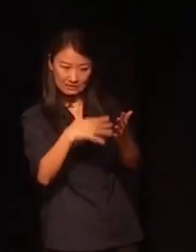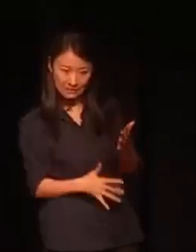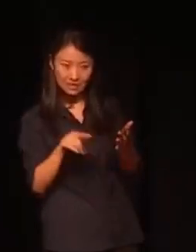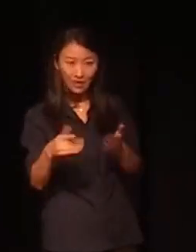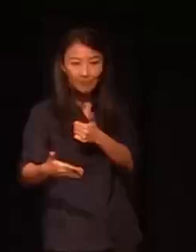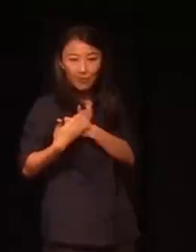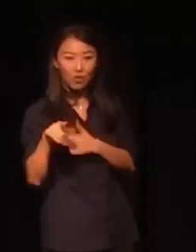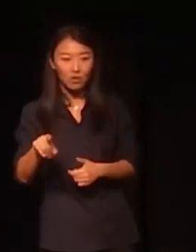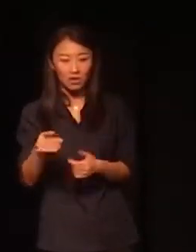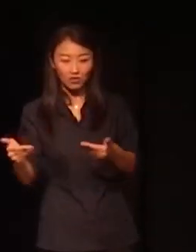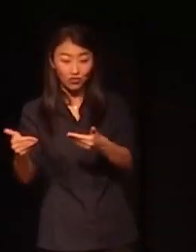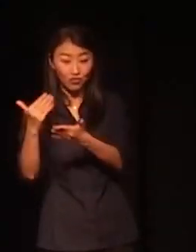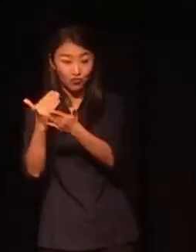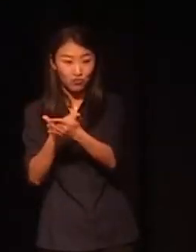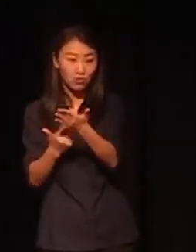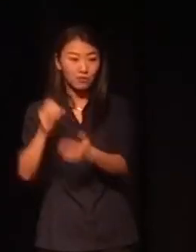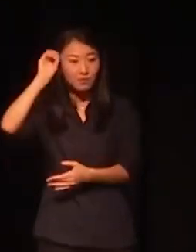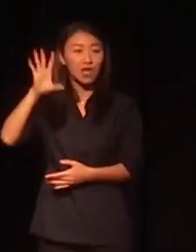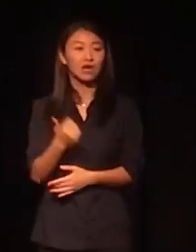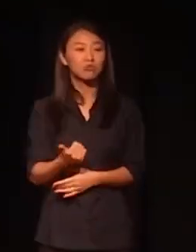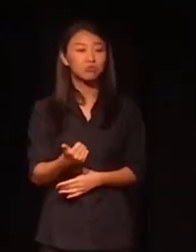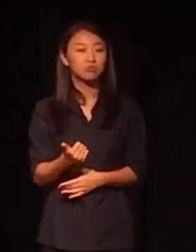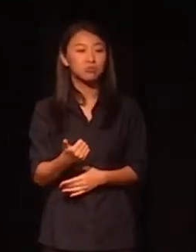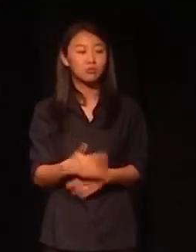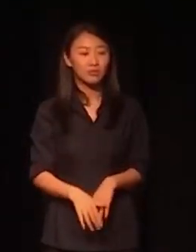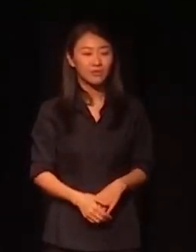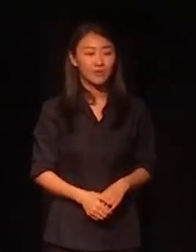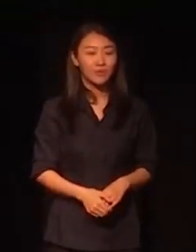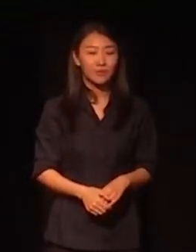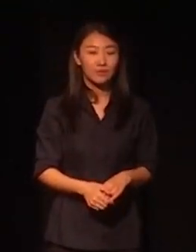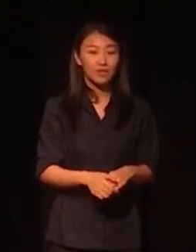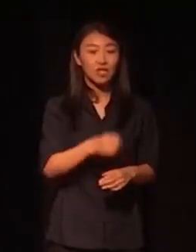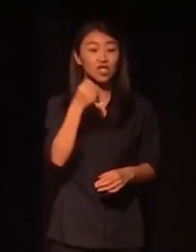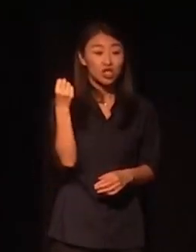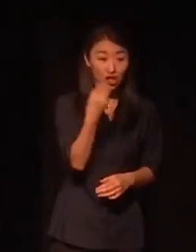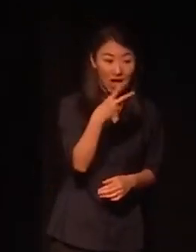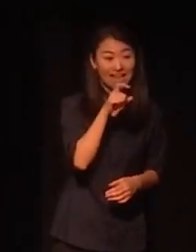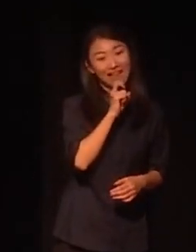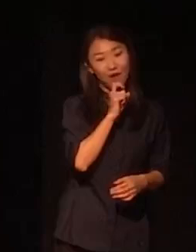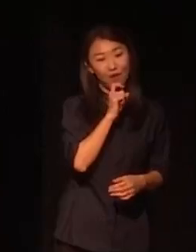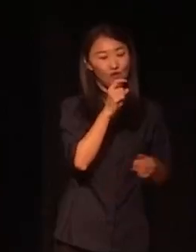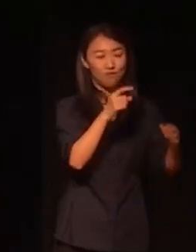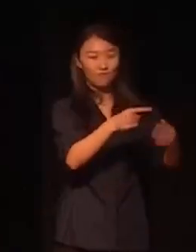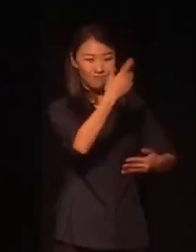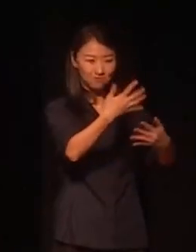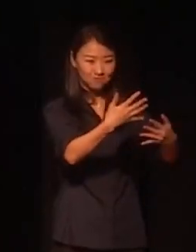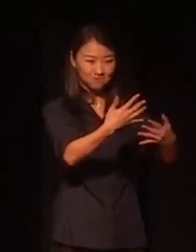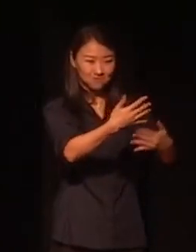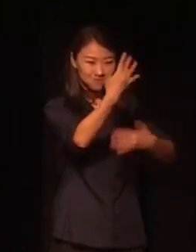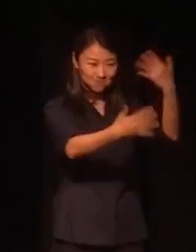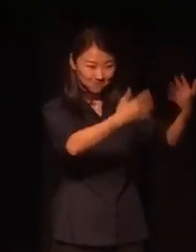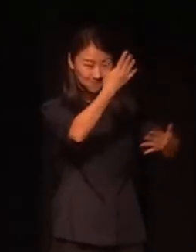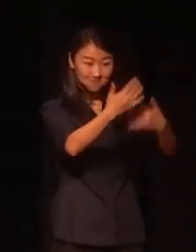recipe generation. Okay, this is how. Also, you can use some transcription system to